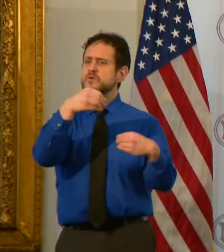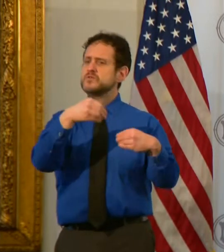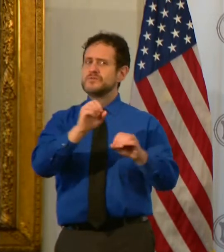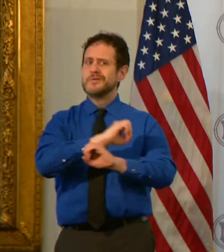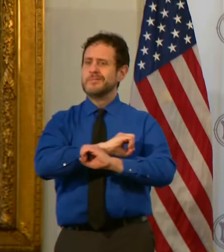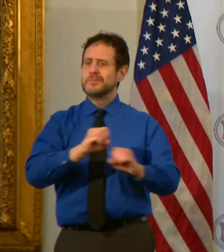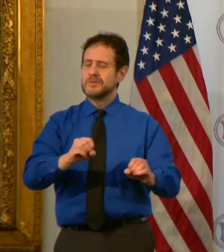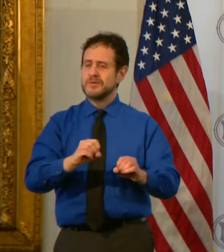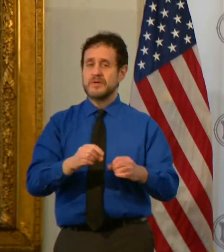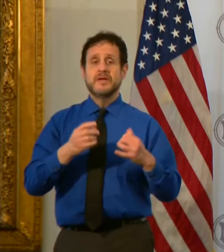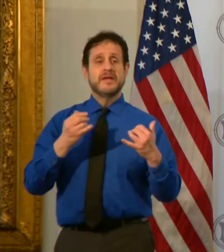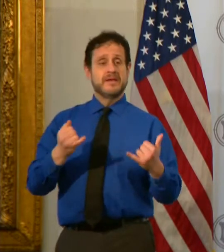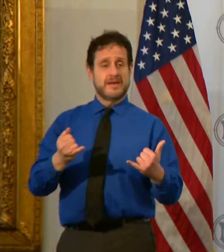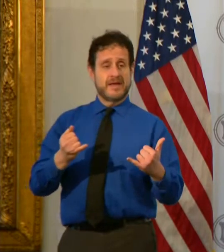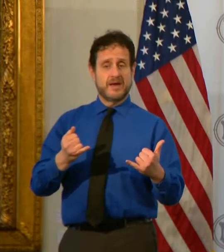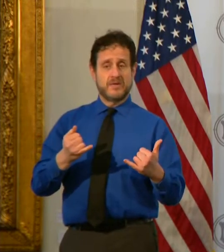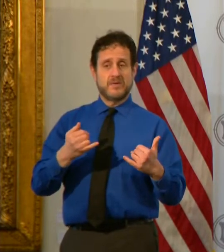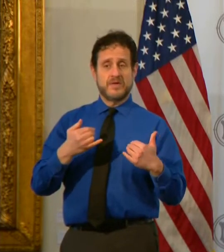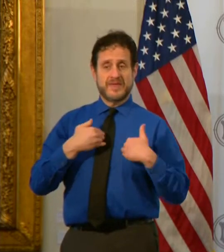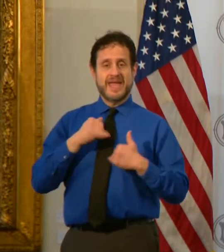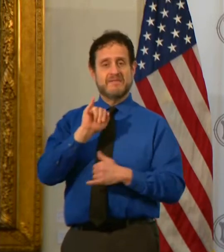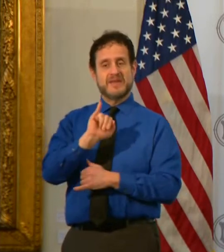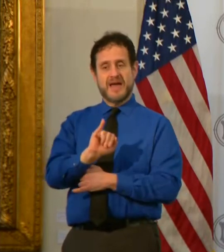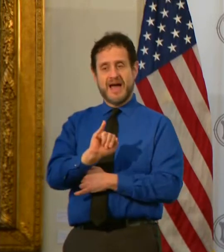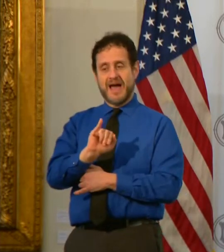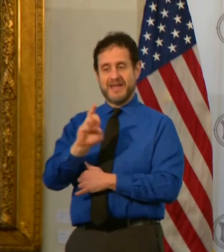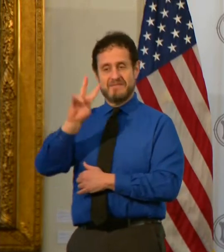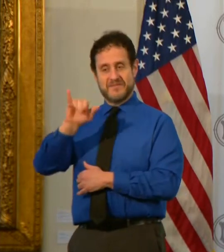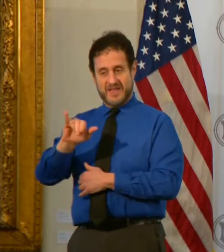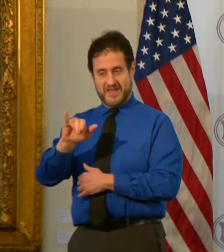There's an iFly indoor skydiving place there now.